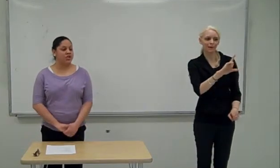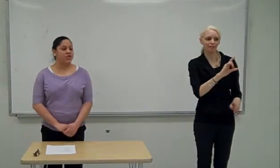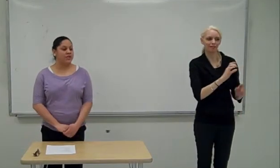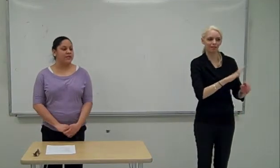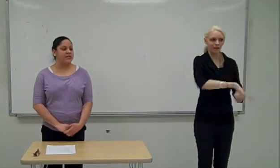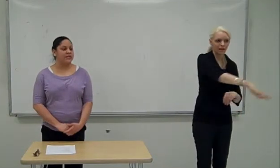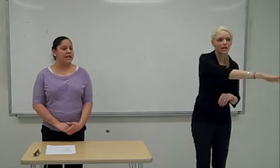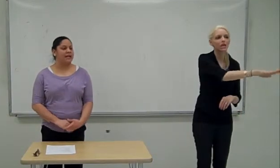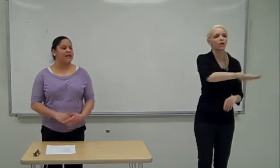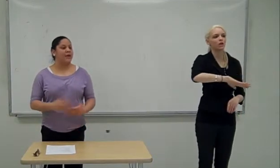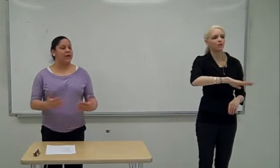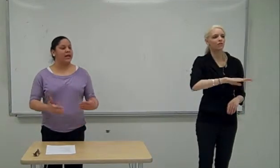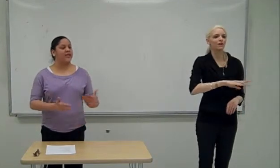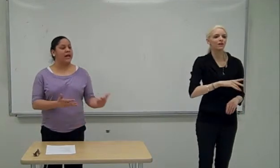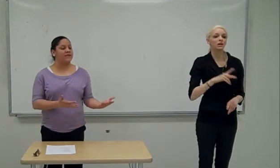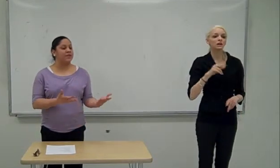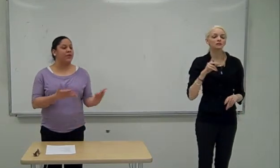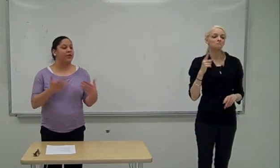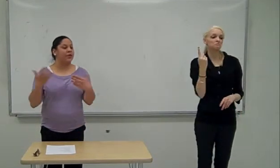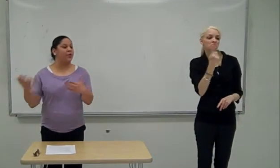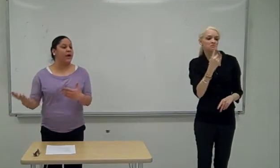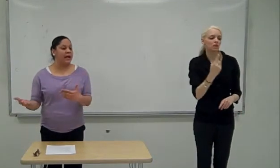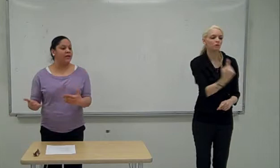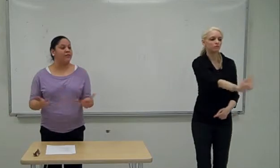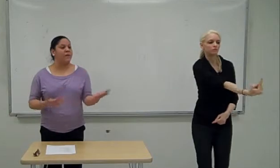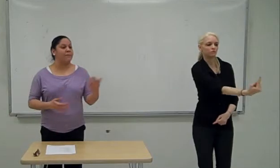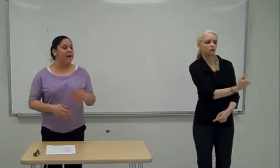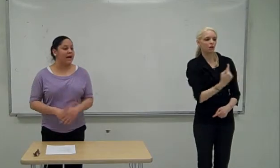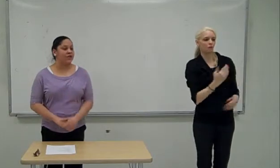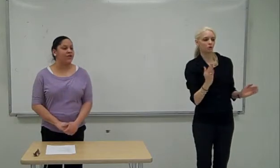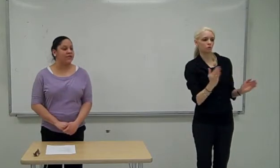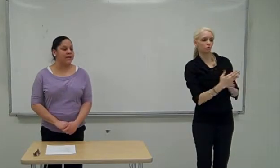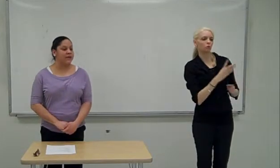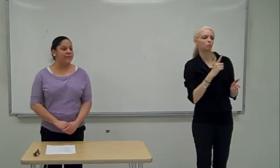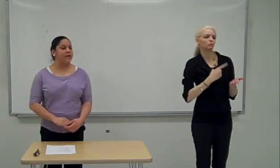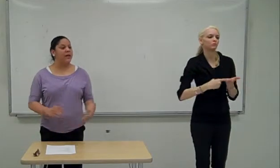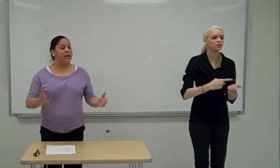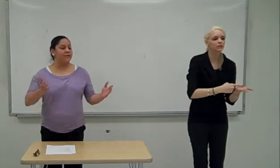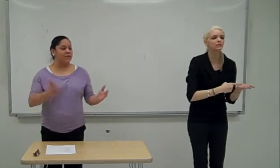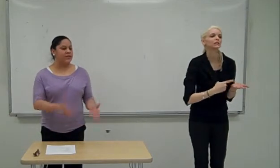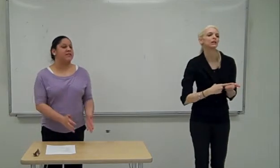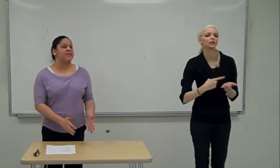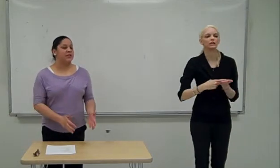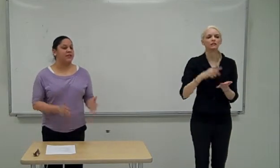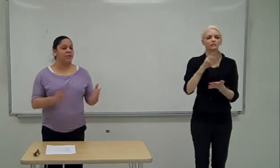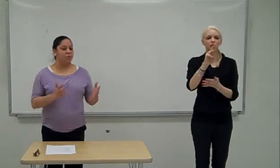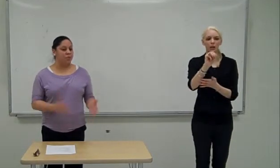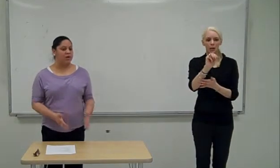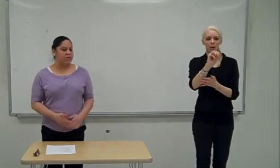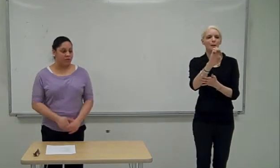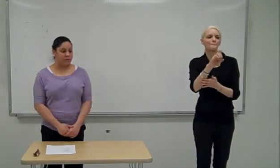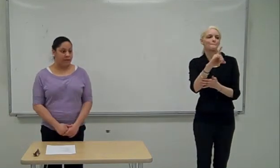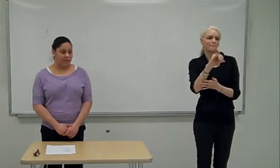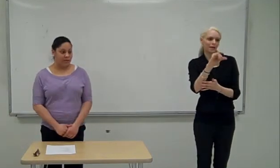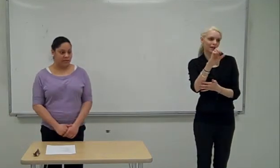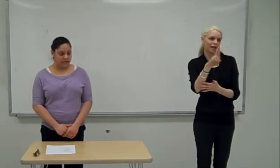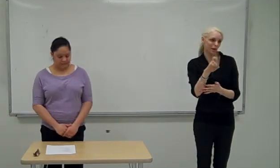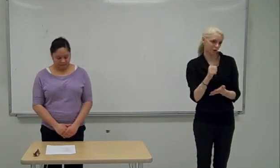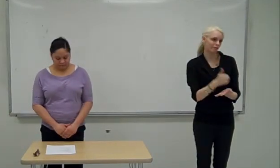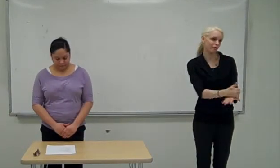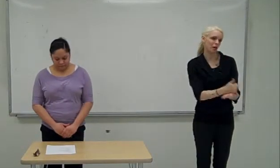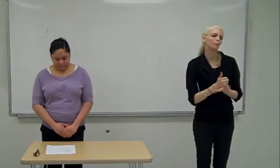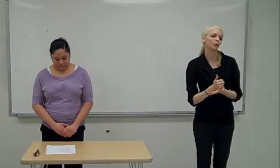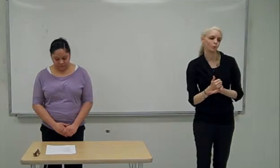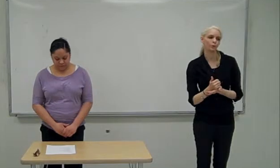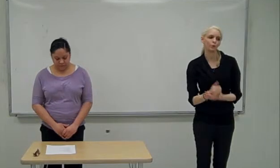their insurances, and that way they don't have to go out their way of coming back at another time. Everything is done once they're inpatient.